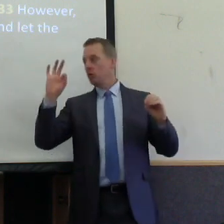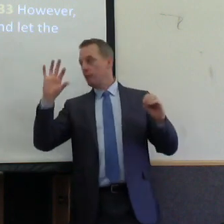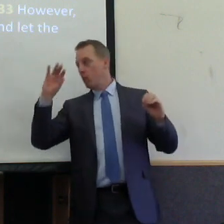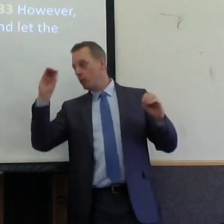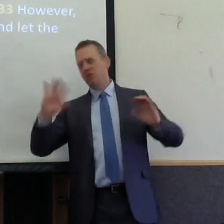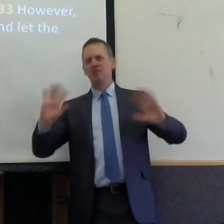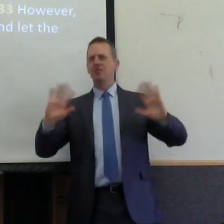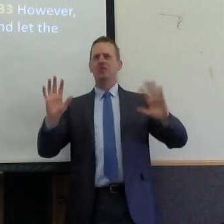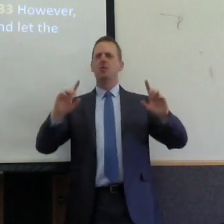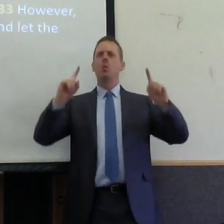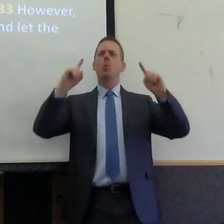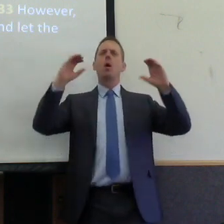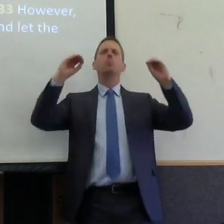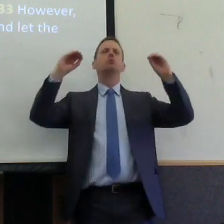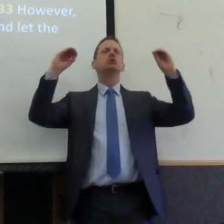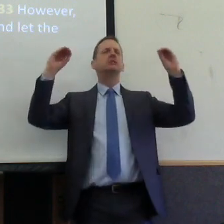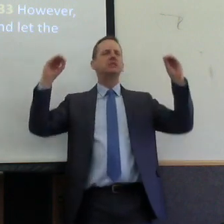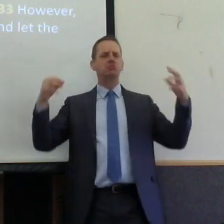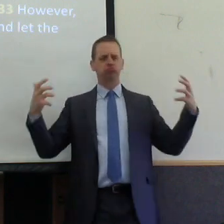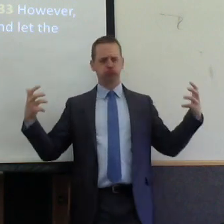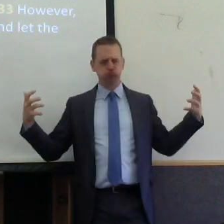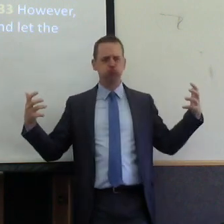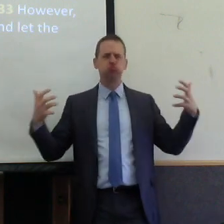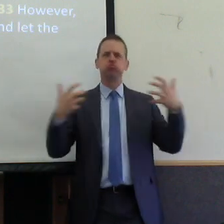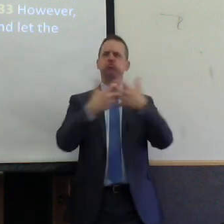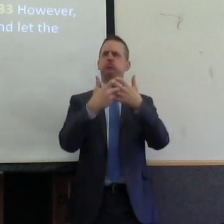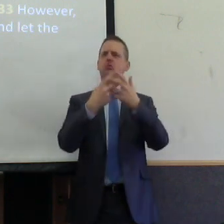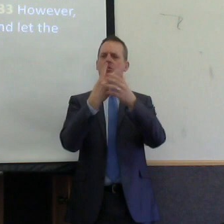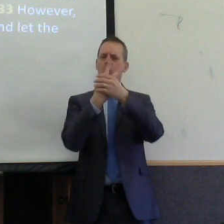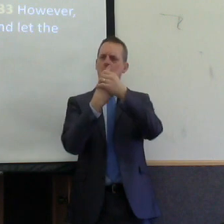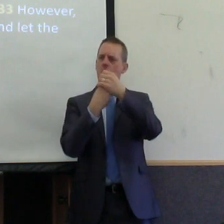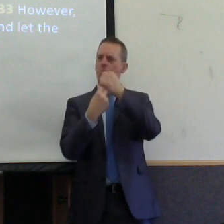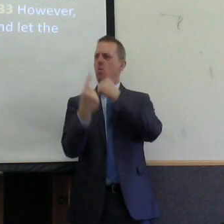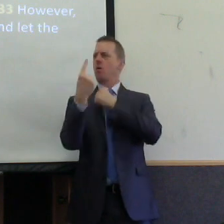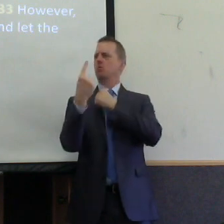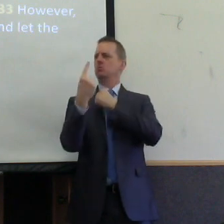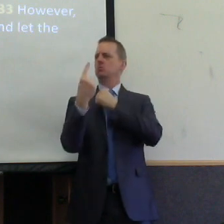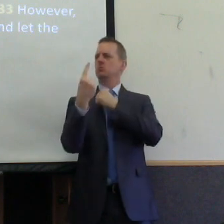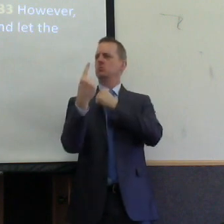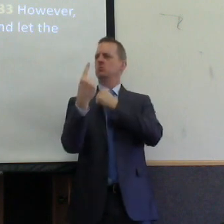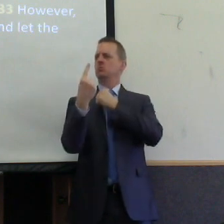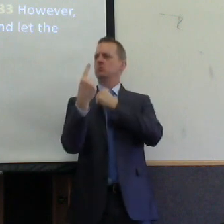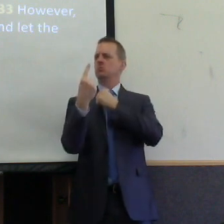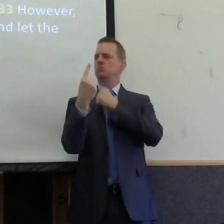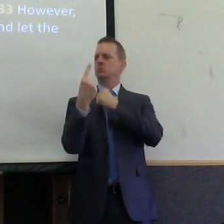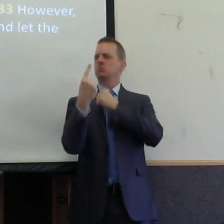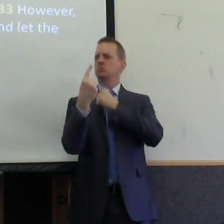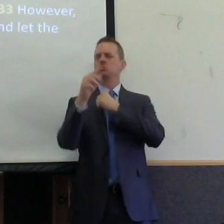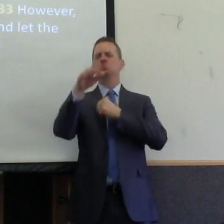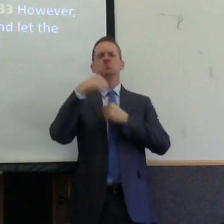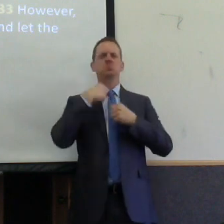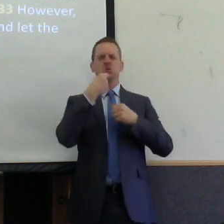and commit 100%. Not 95%, 98%, but